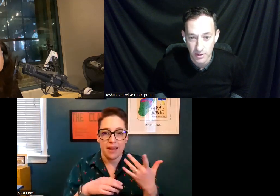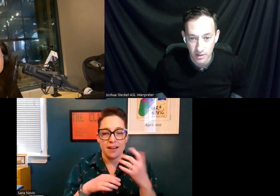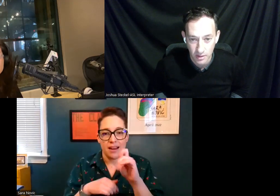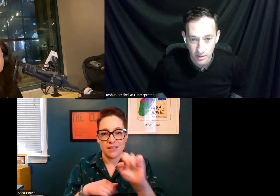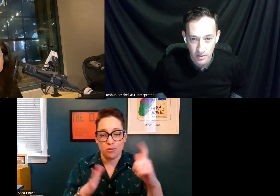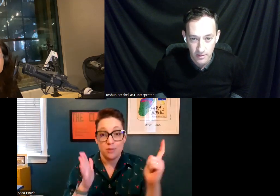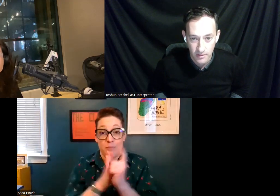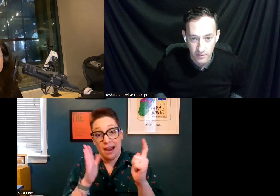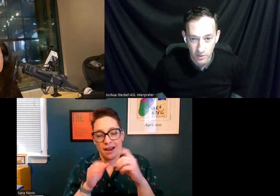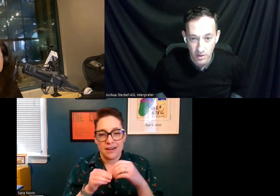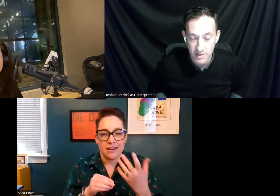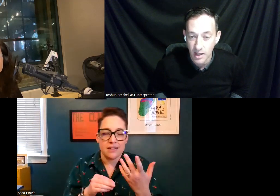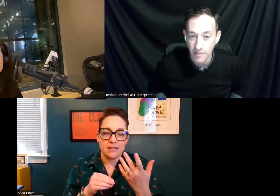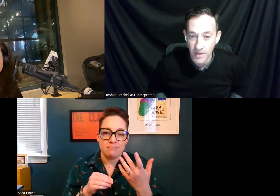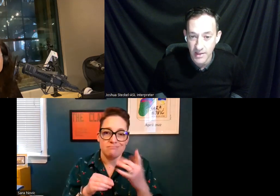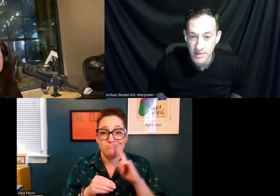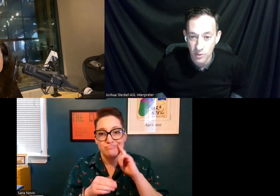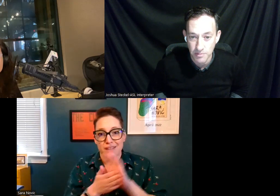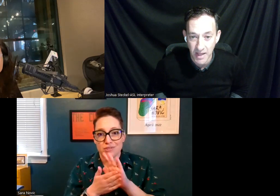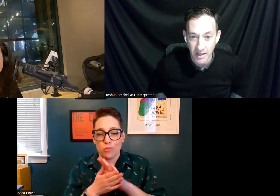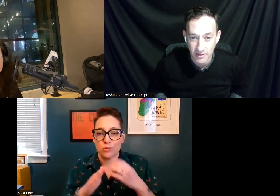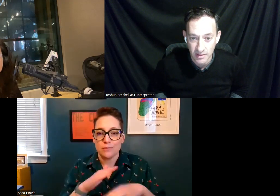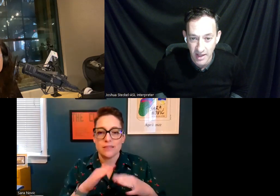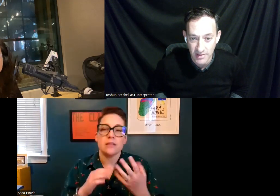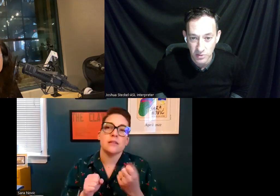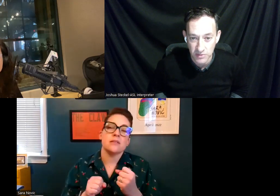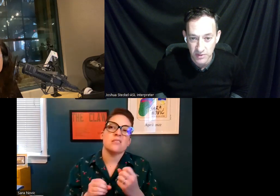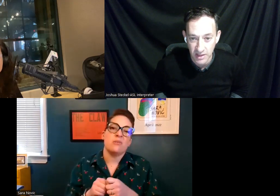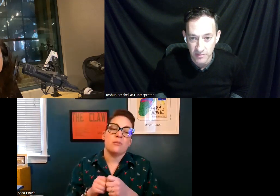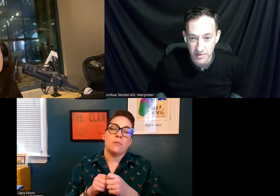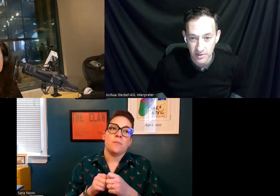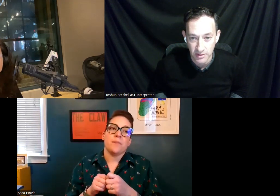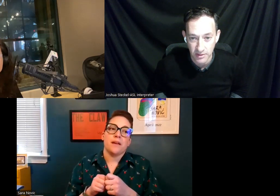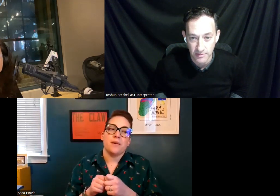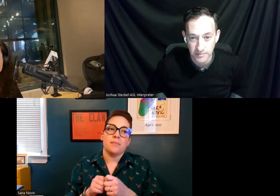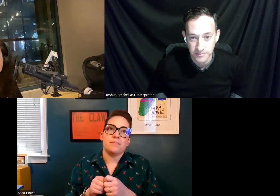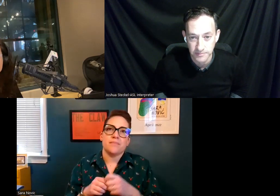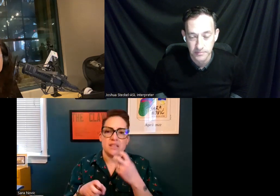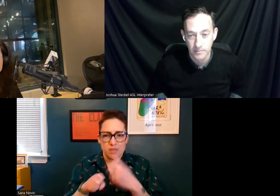period. For the longest time, ASL was banned at schools for the deaf, basically.